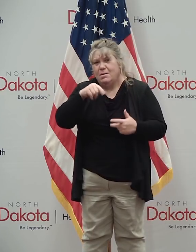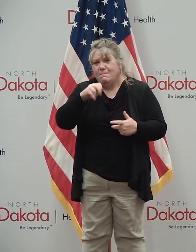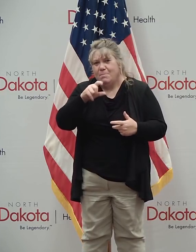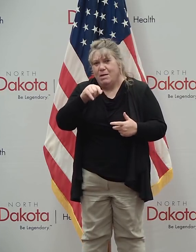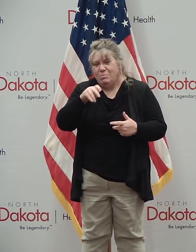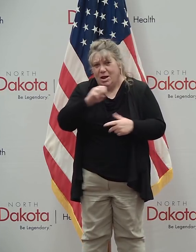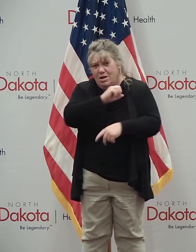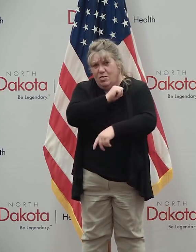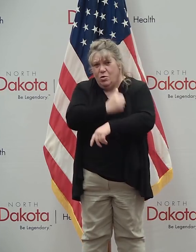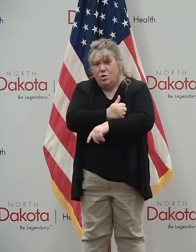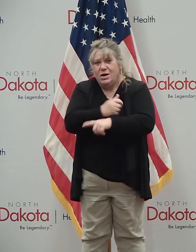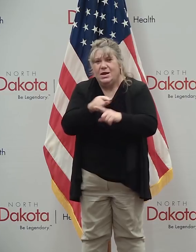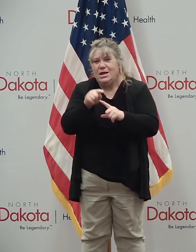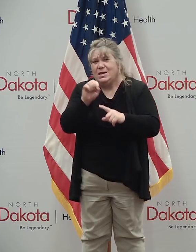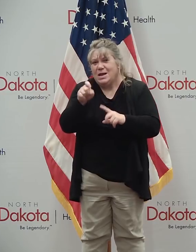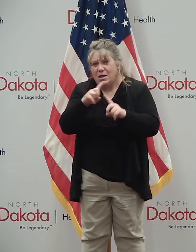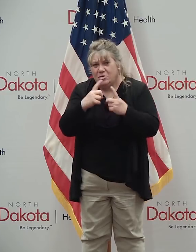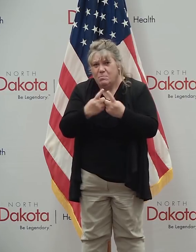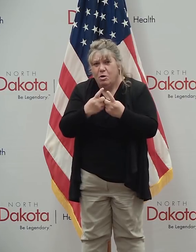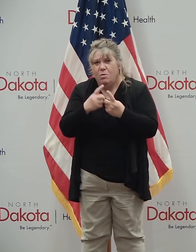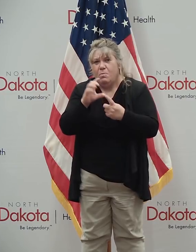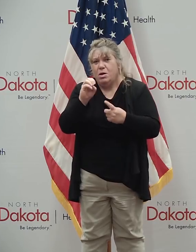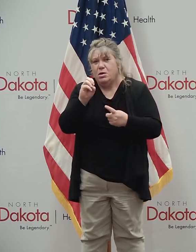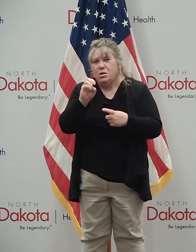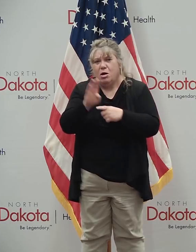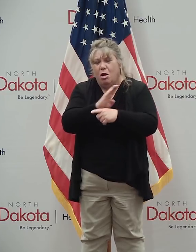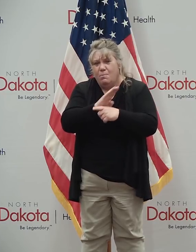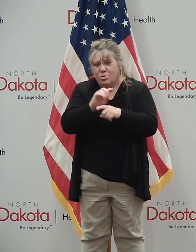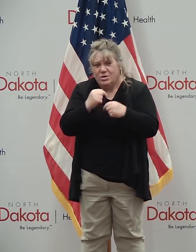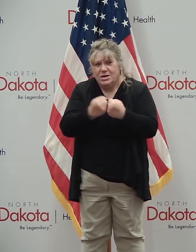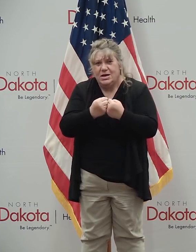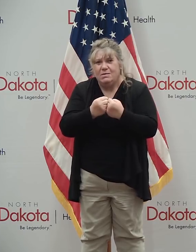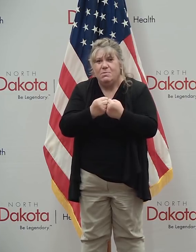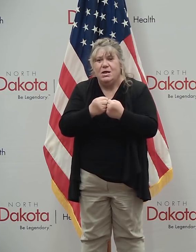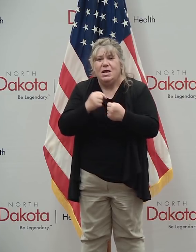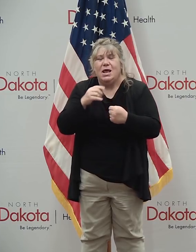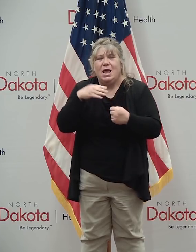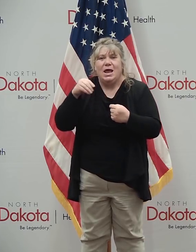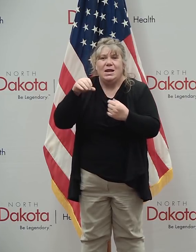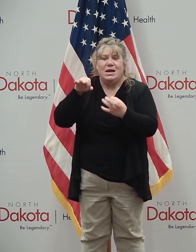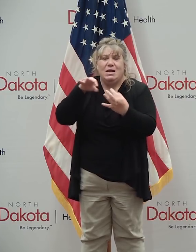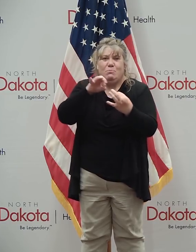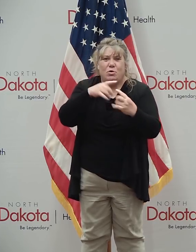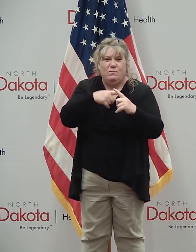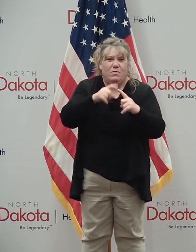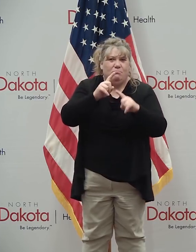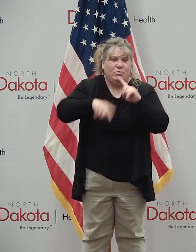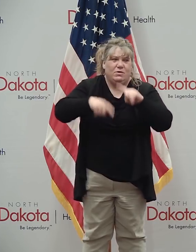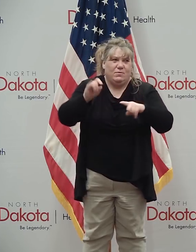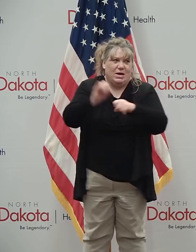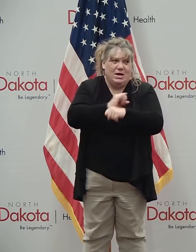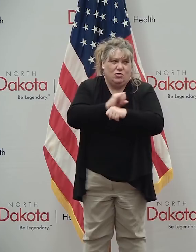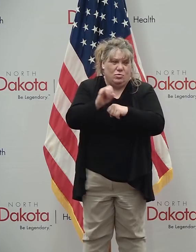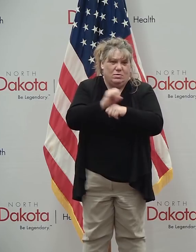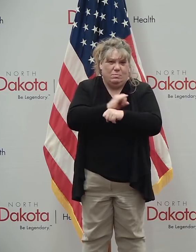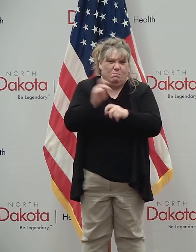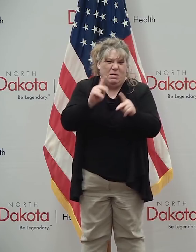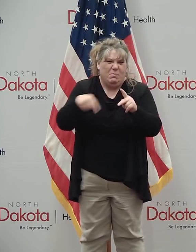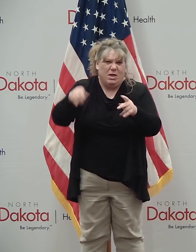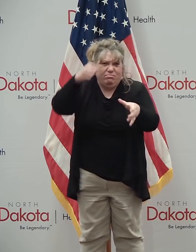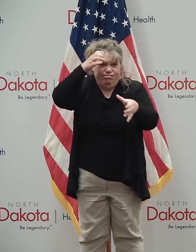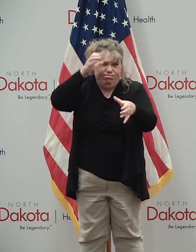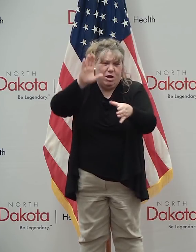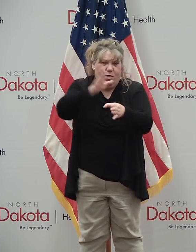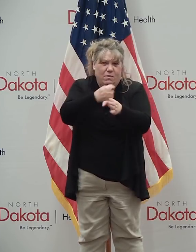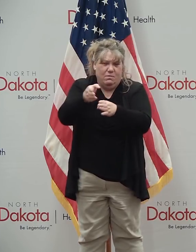Tax Department, the Commerce Team, the Bank of North Dakota, and input requested from various industry subject matter experts. So the good news